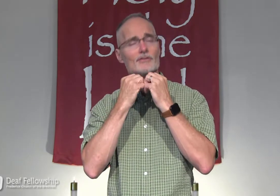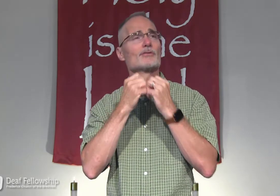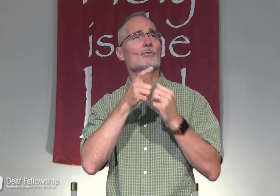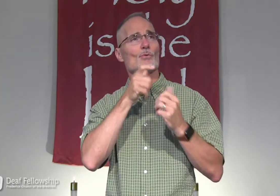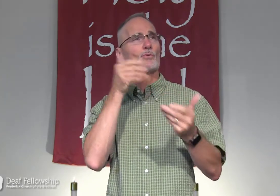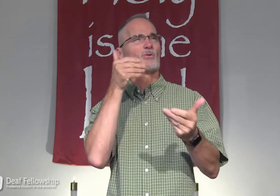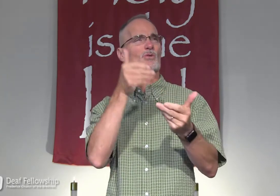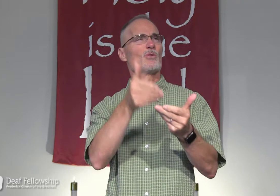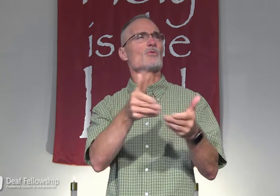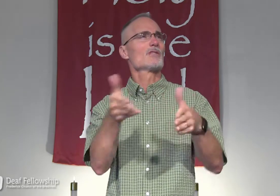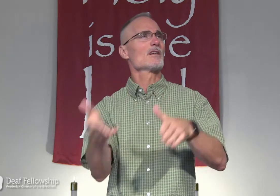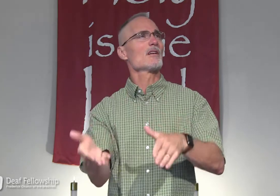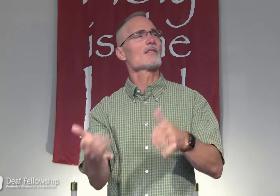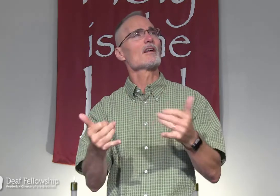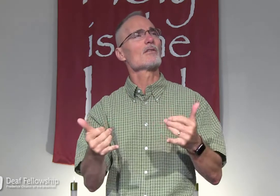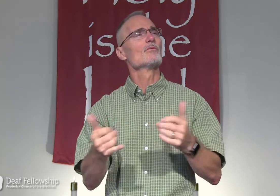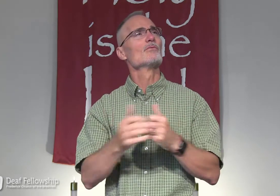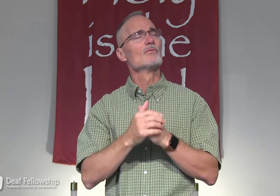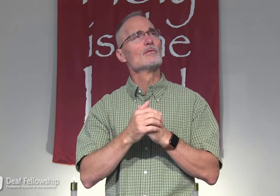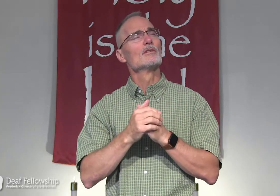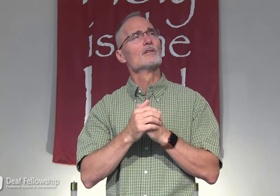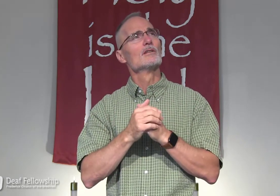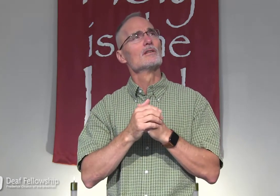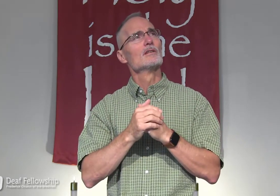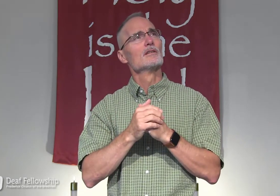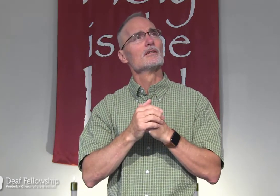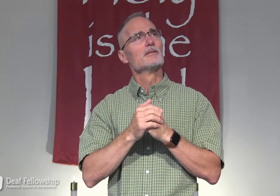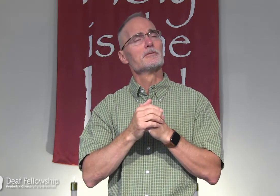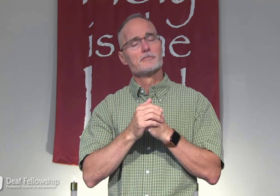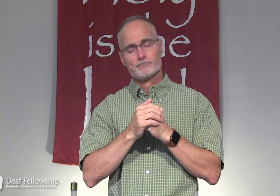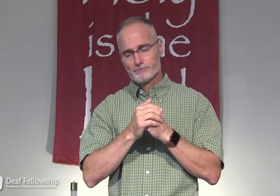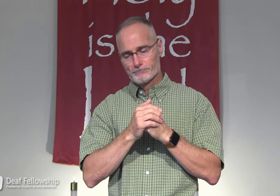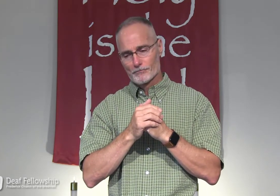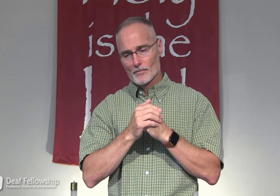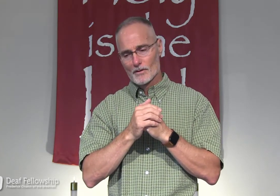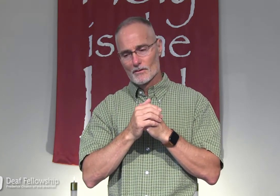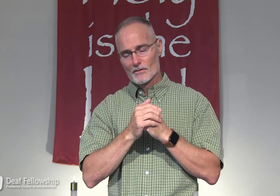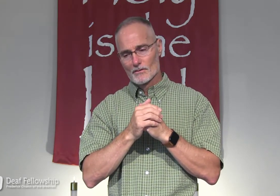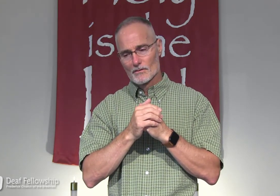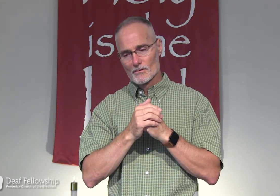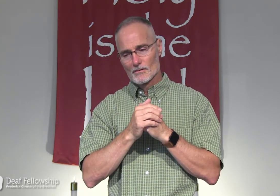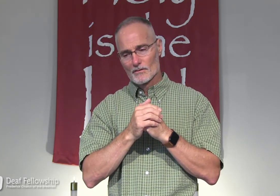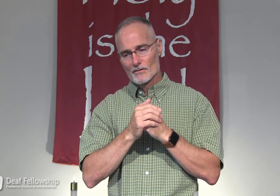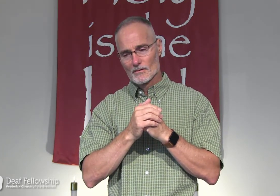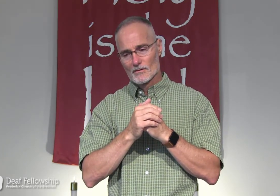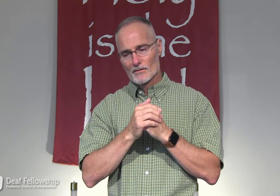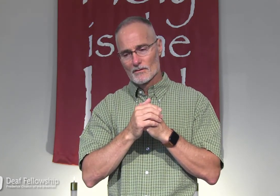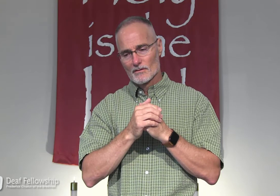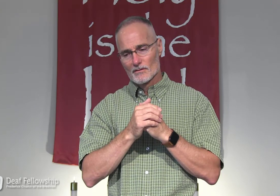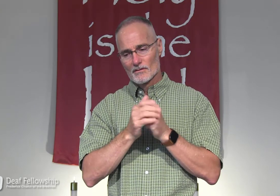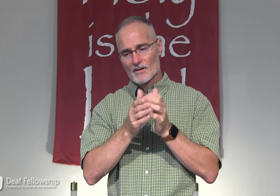We lift up the people that we love that are nearing death now.